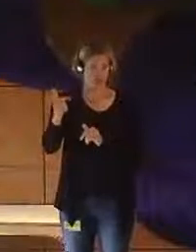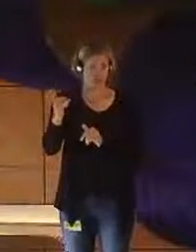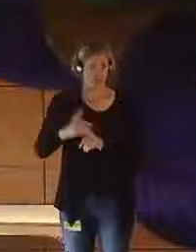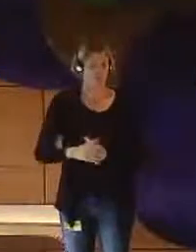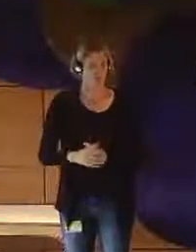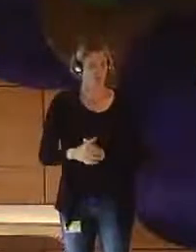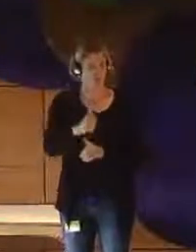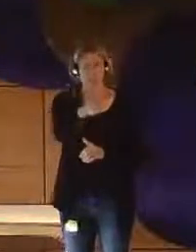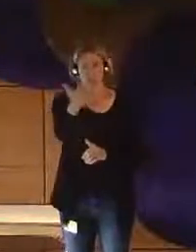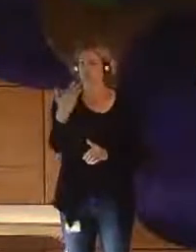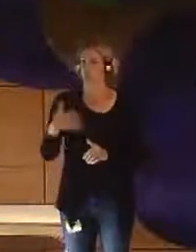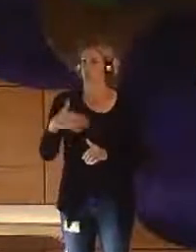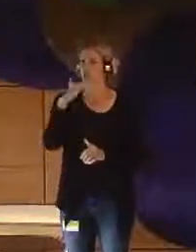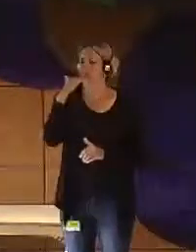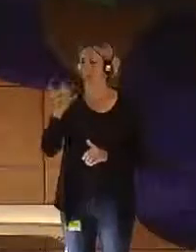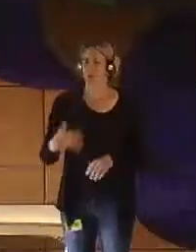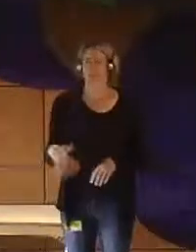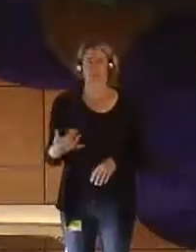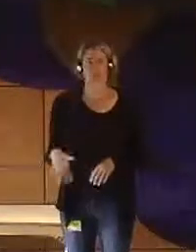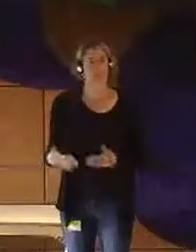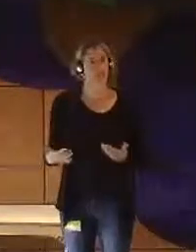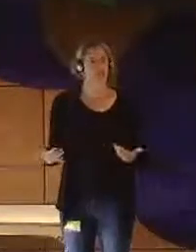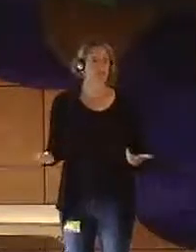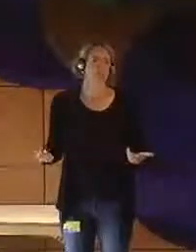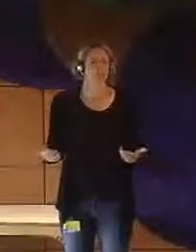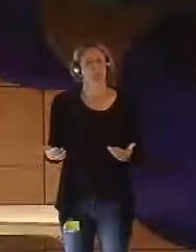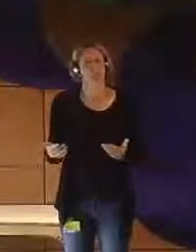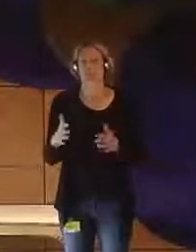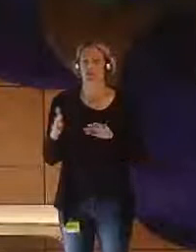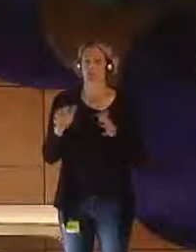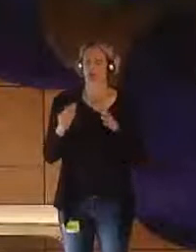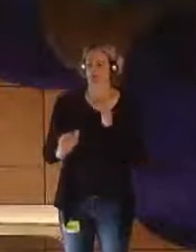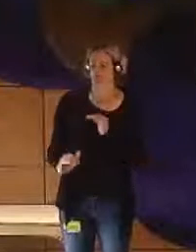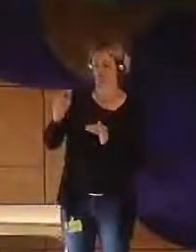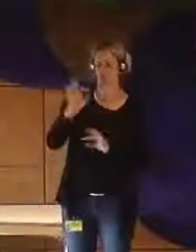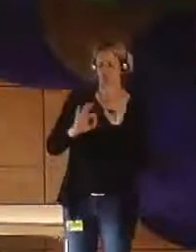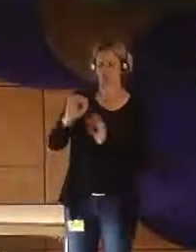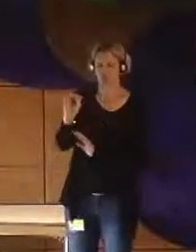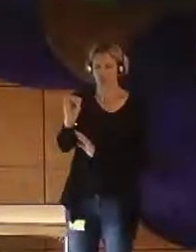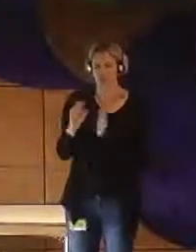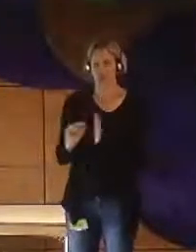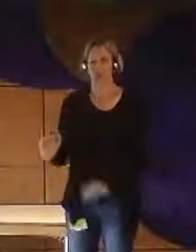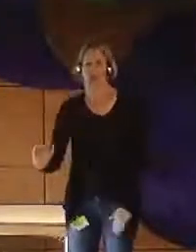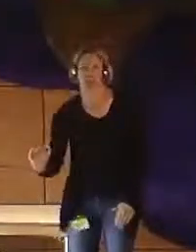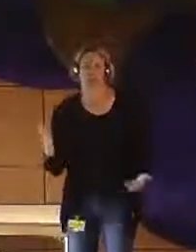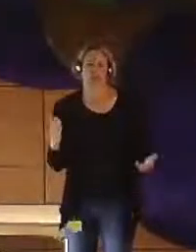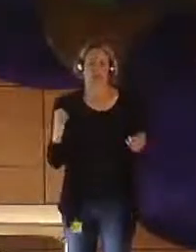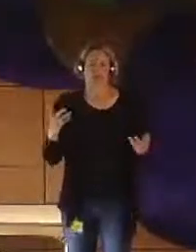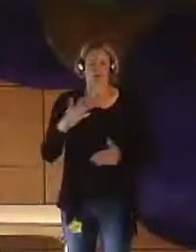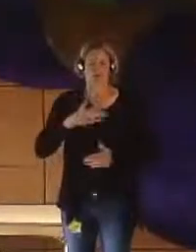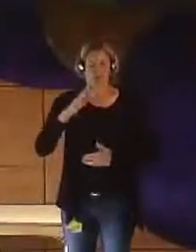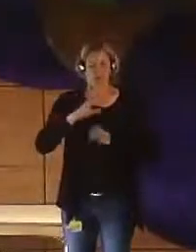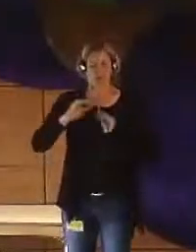Oh, lots. Okay. Sometimes they're put on because they're very short, but our experience is it's not very common.